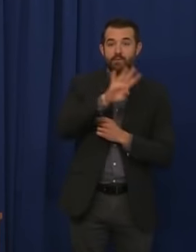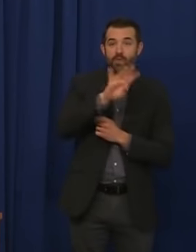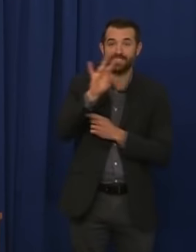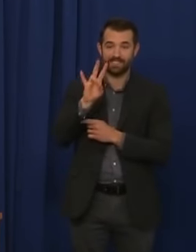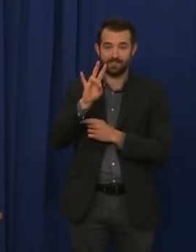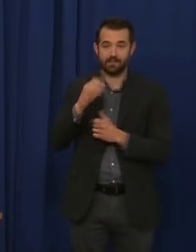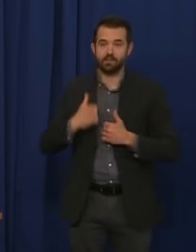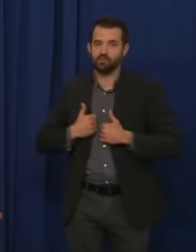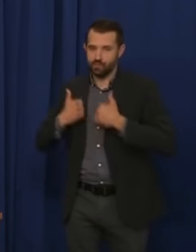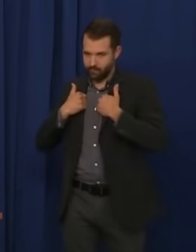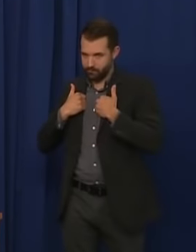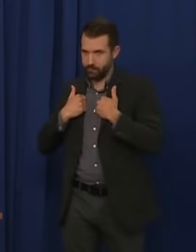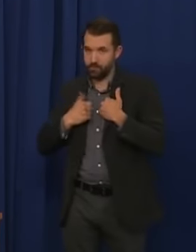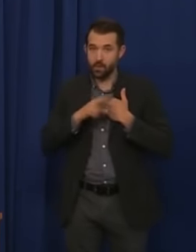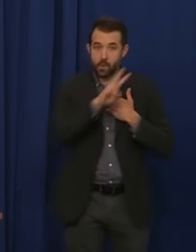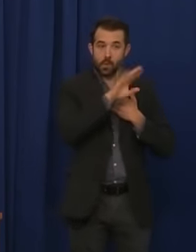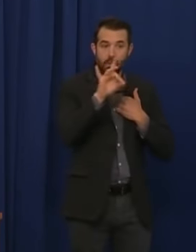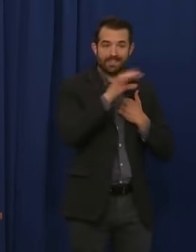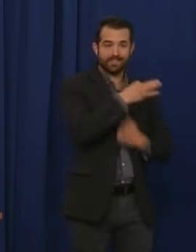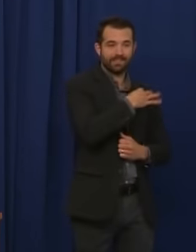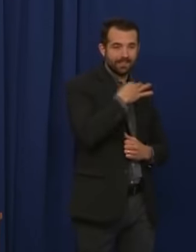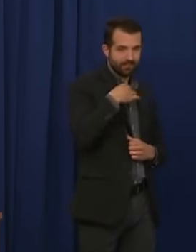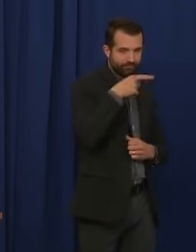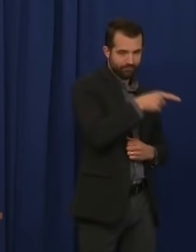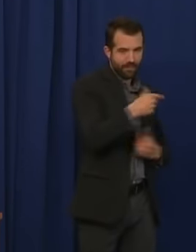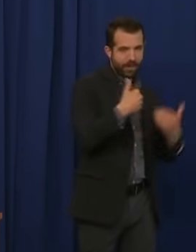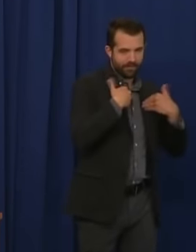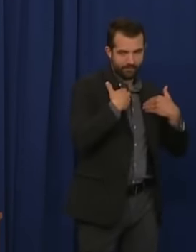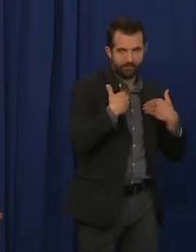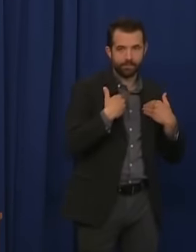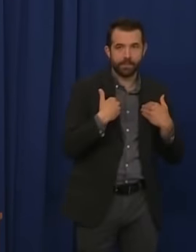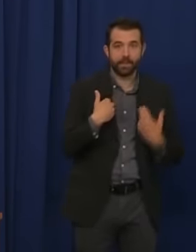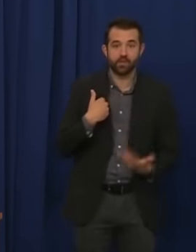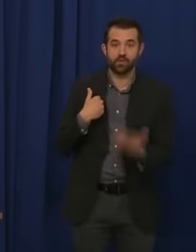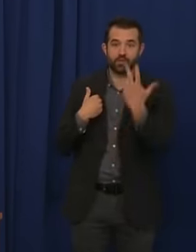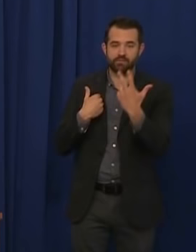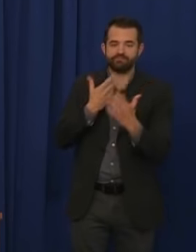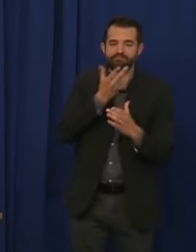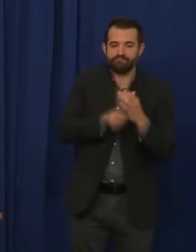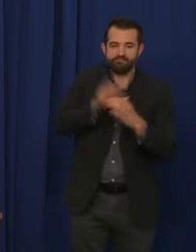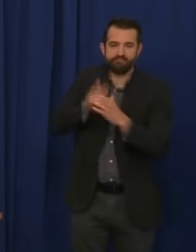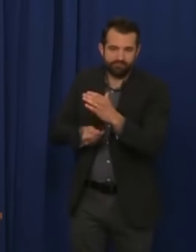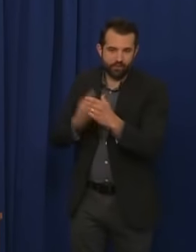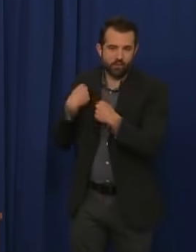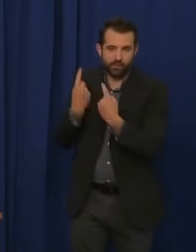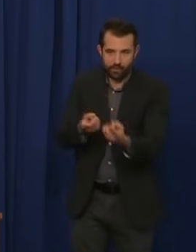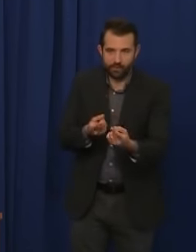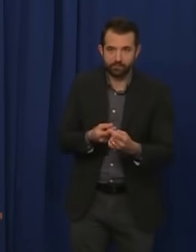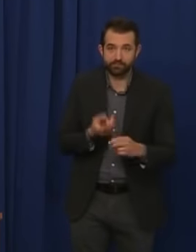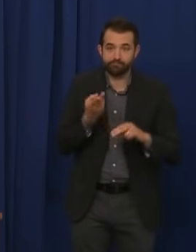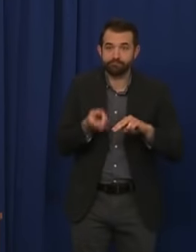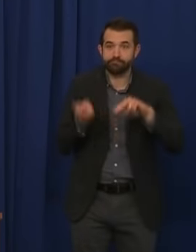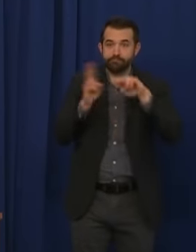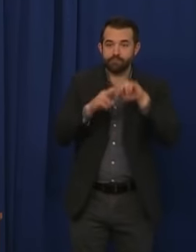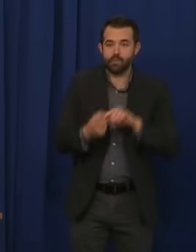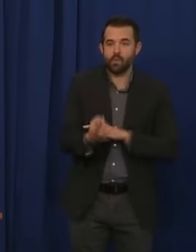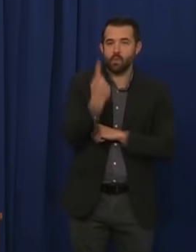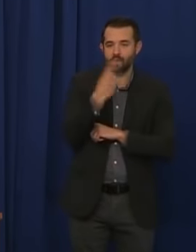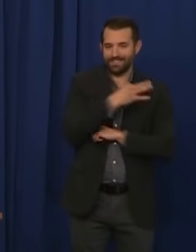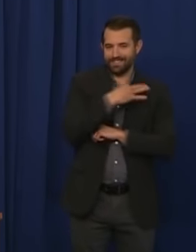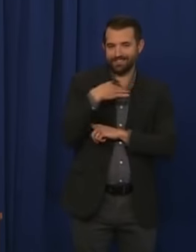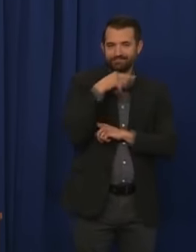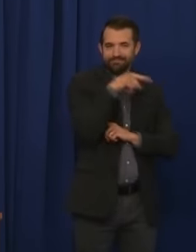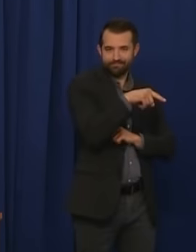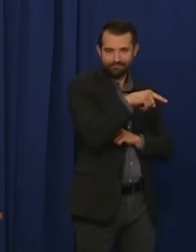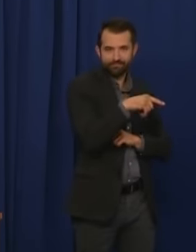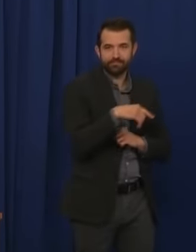residents, 28 staff, and unfortunately 3 deaths. That's an increase of 1 staff member since yesterday for a